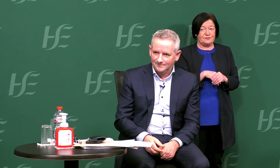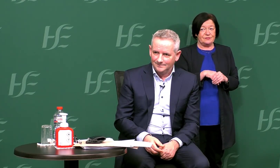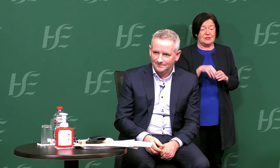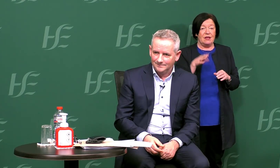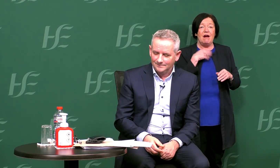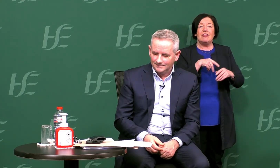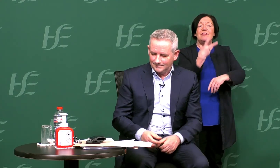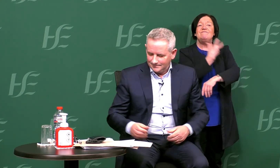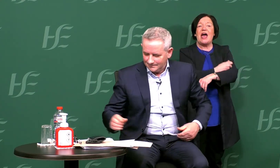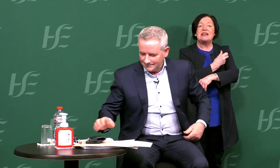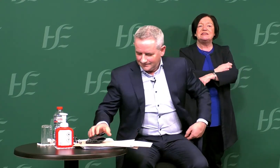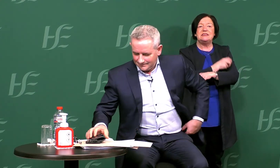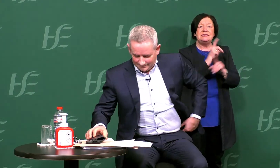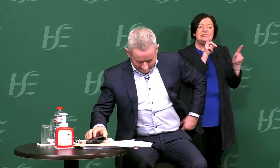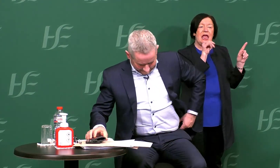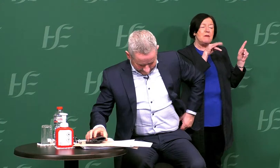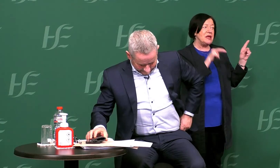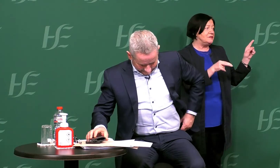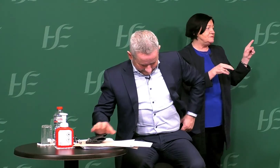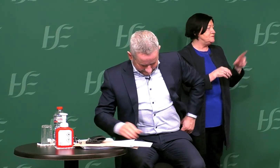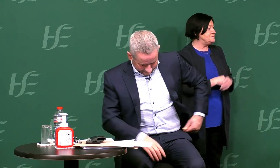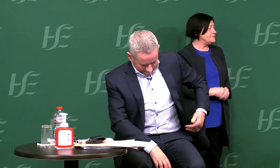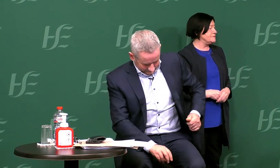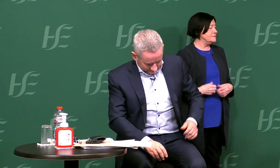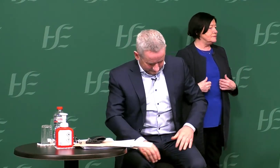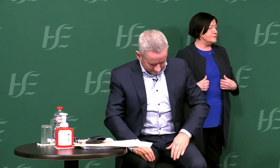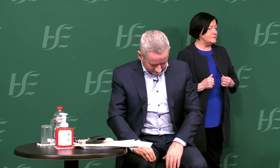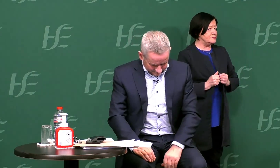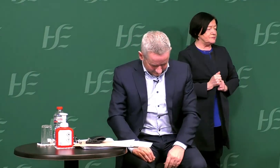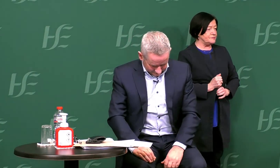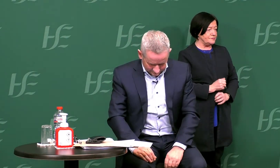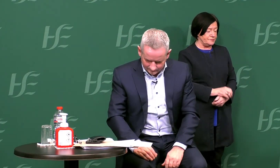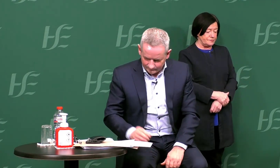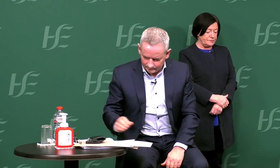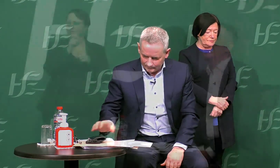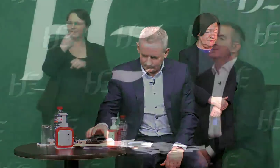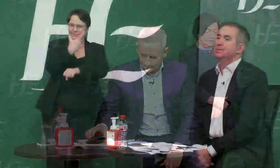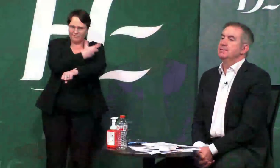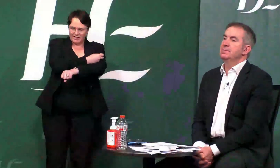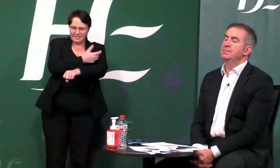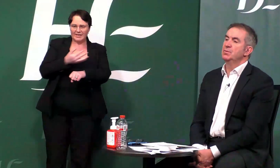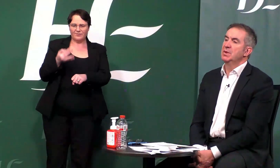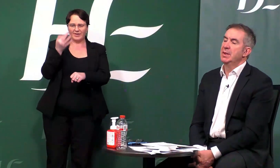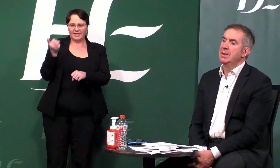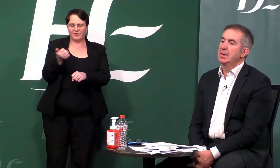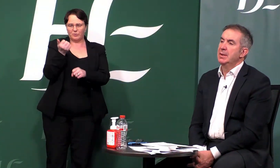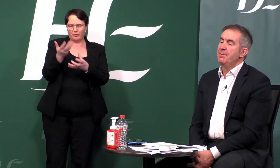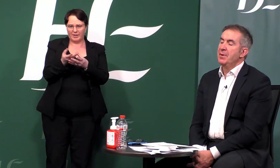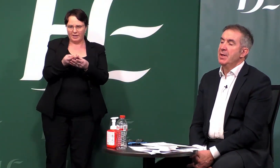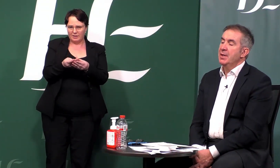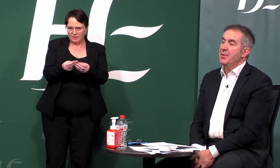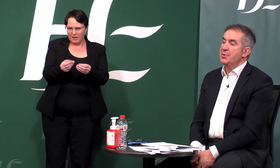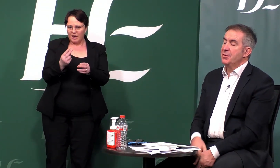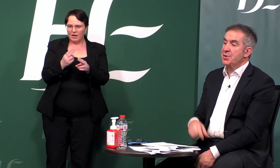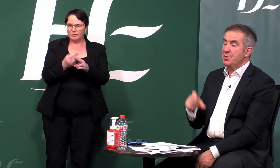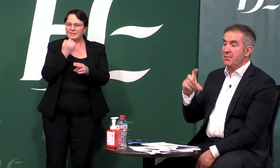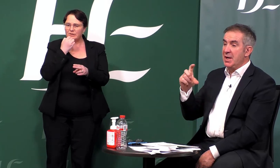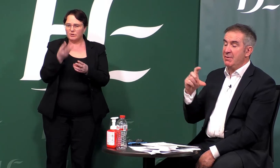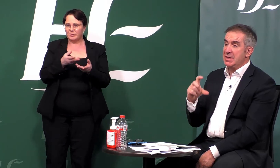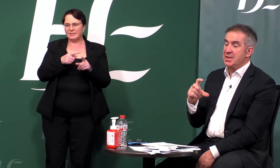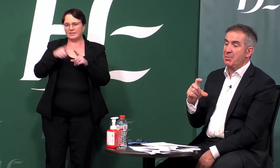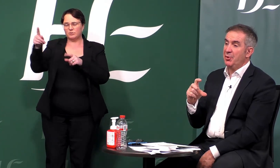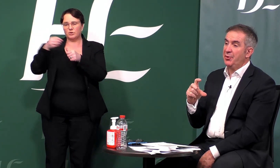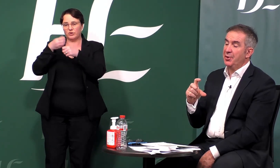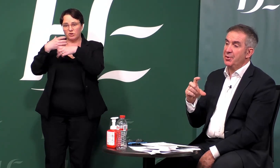Just on the vaccines, Damien, if any of those are likely to expire, is there any plans to donate them to other countries? Yeah, there's two